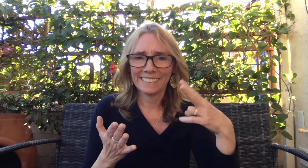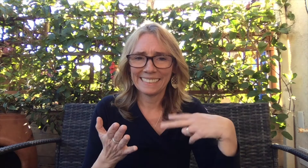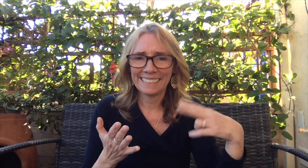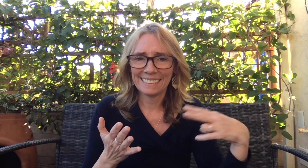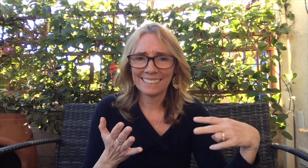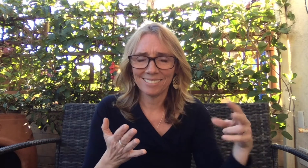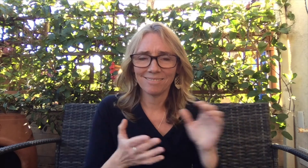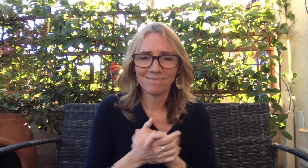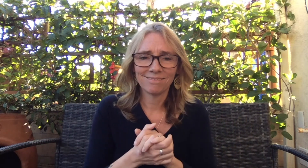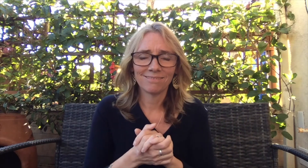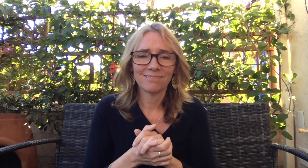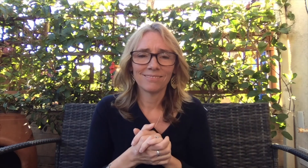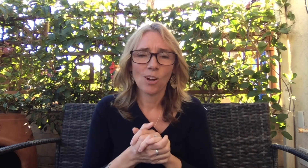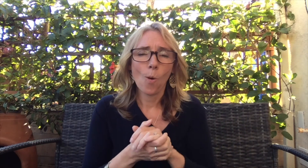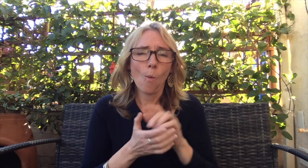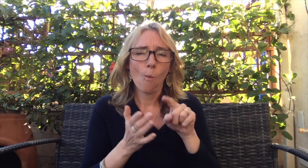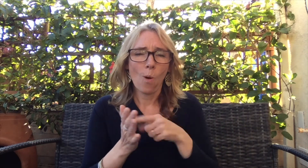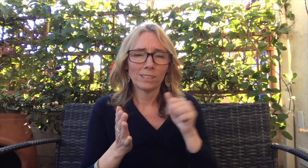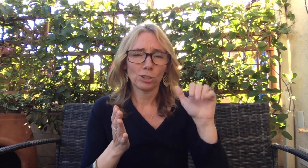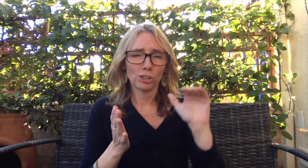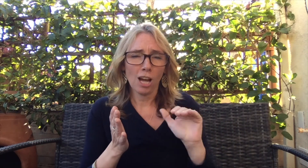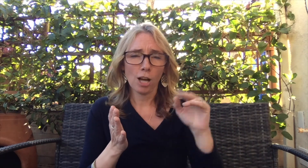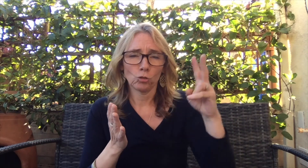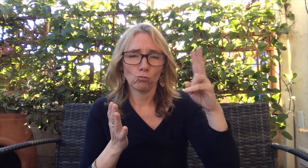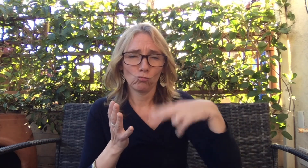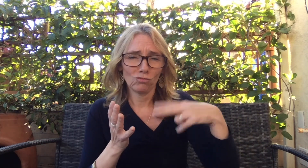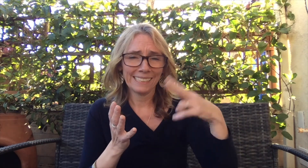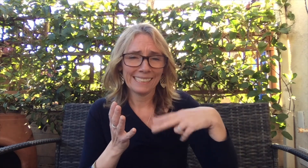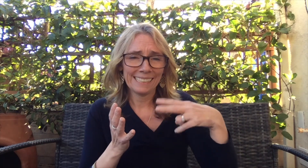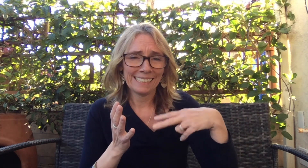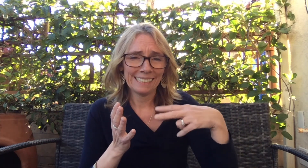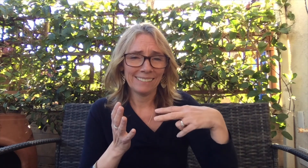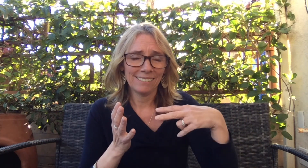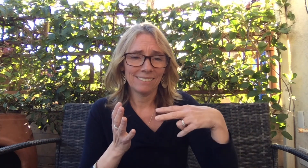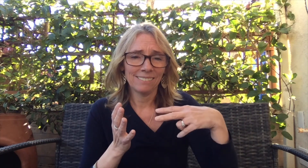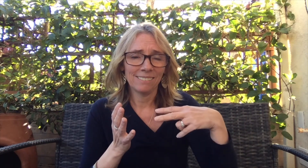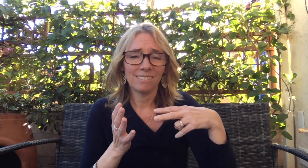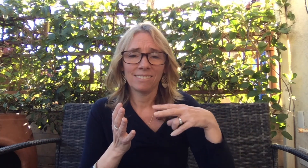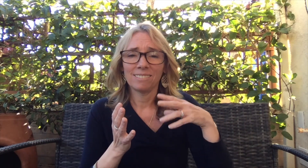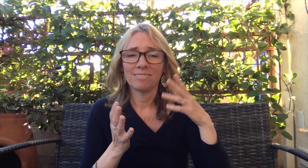and seeing them fall in love with literacy, with reading.